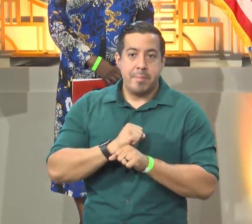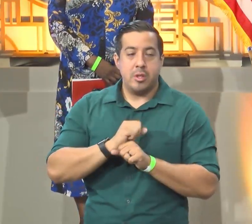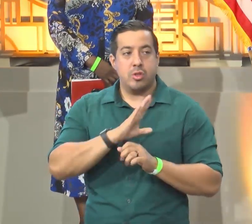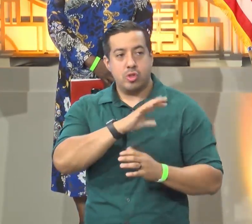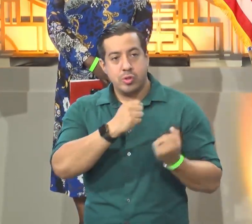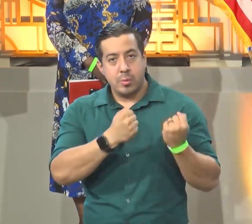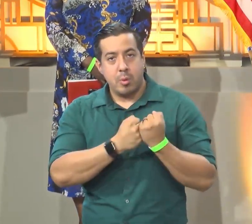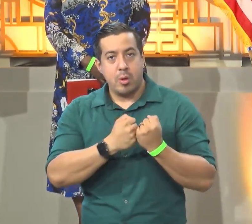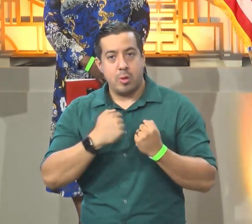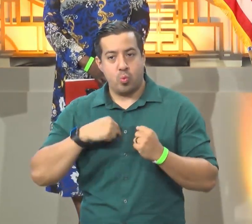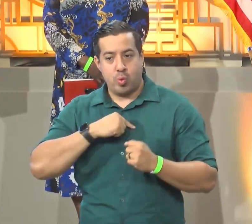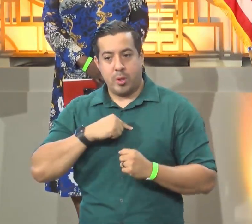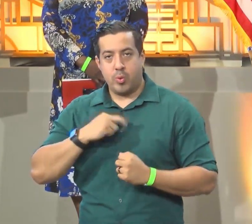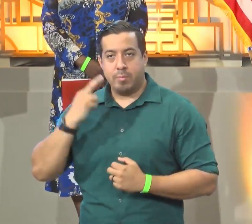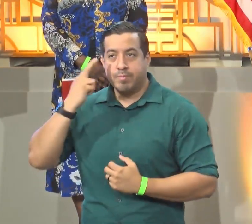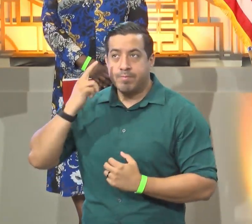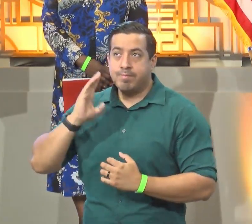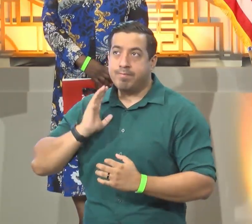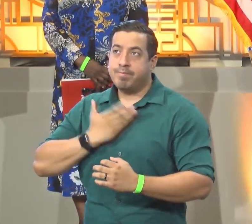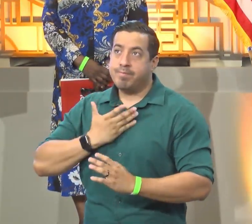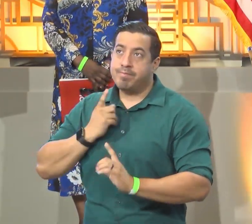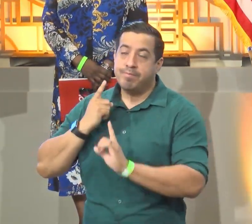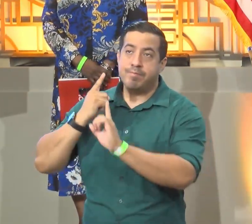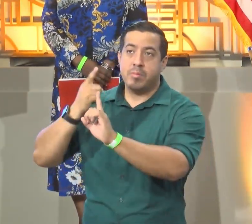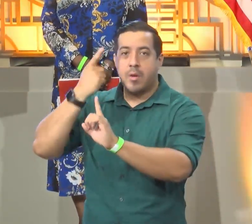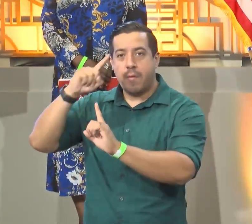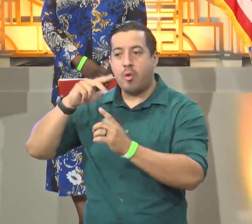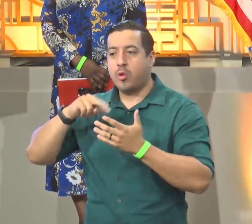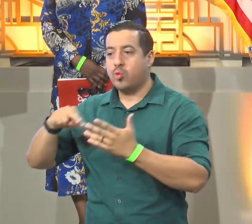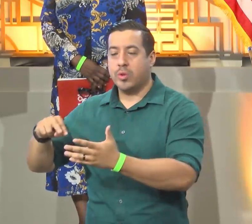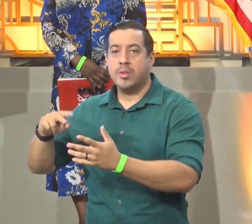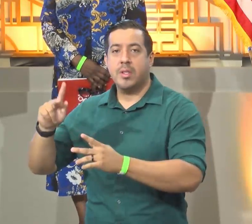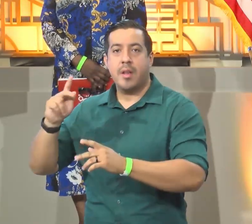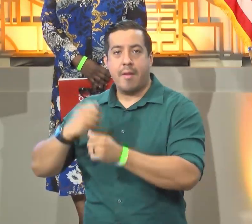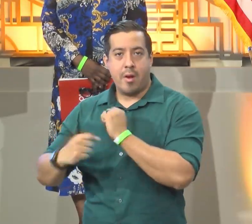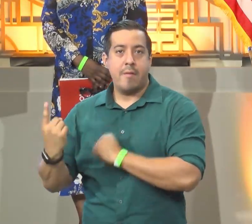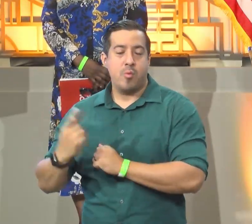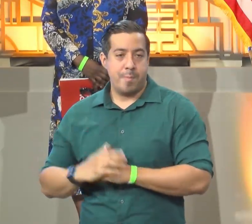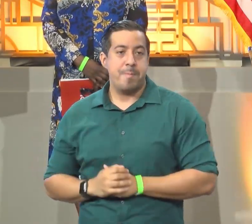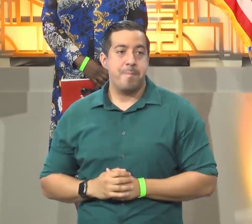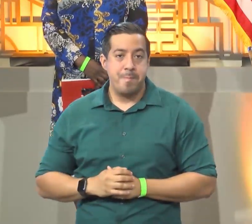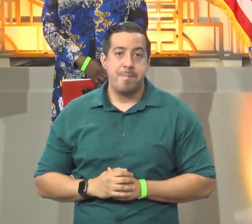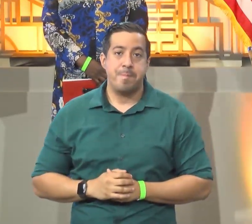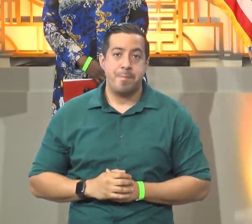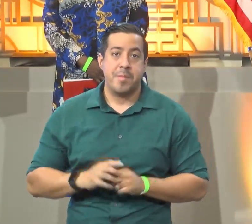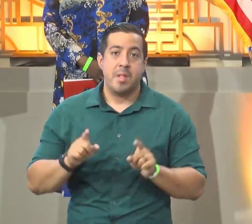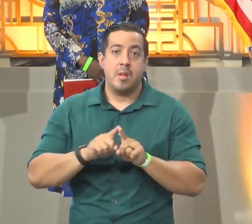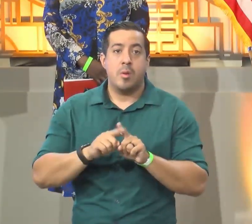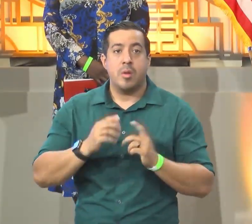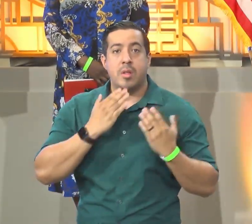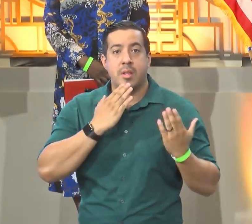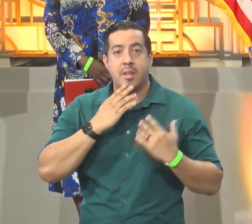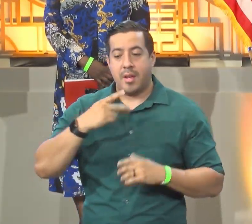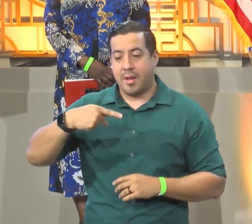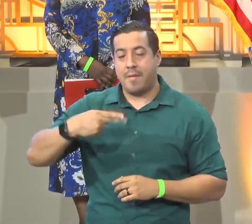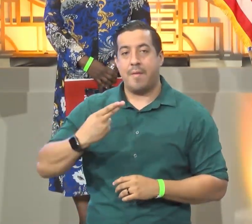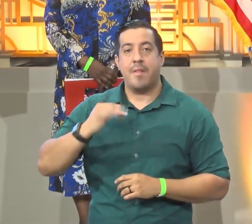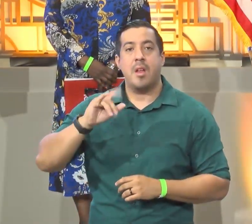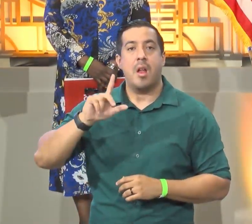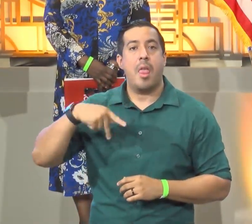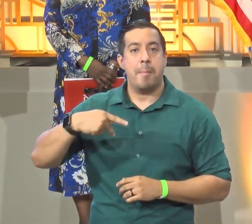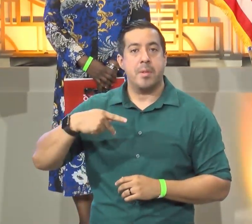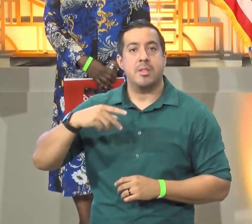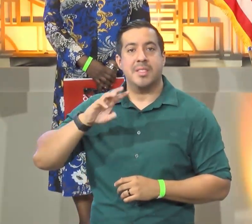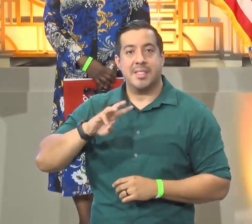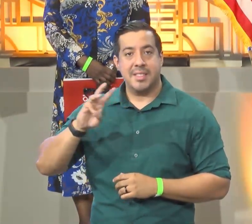we realize our quest and vision for literacy for all in our city. I also wish to thank Phillips 66, EOG